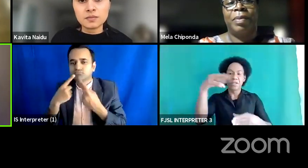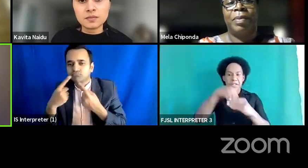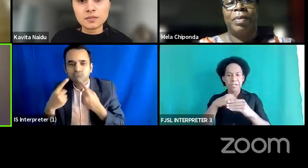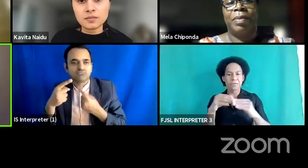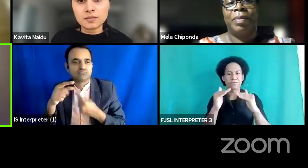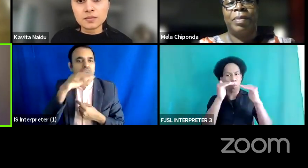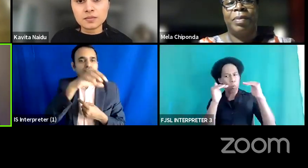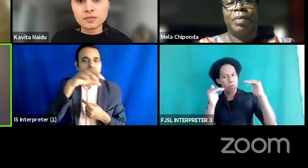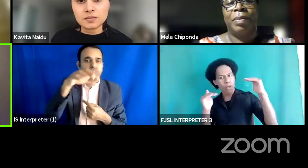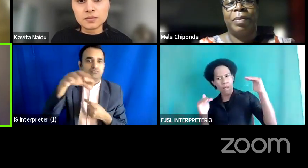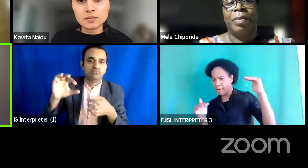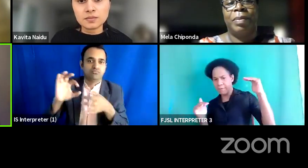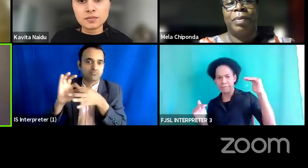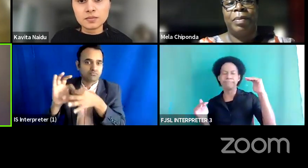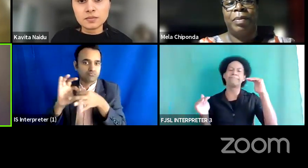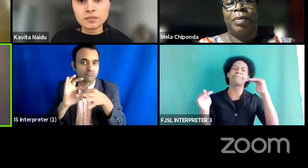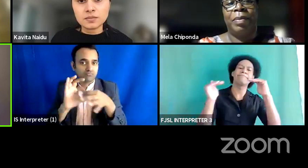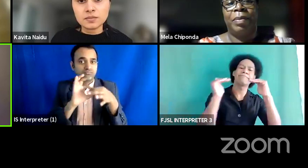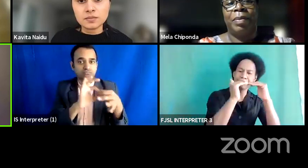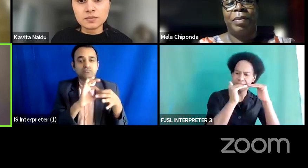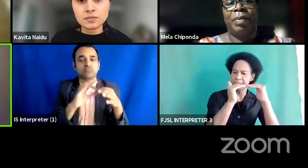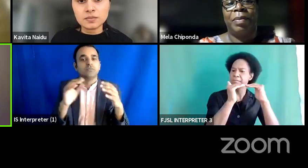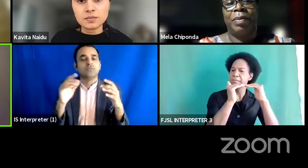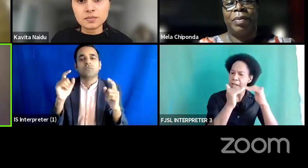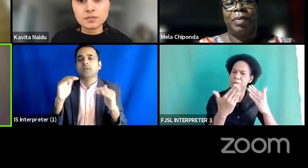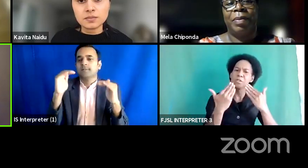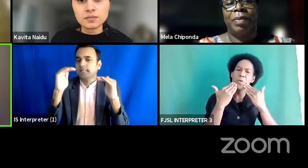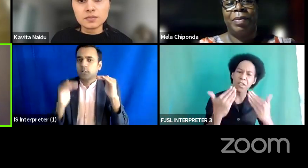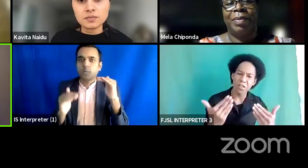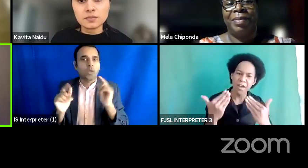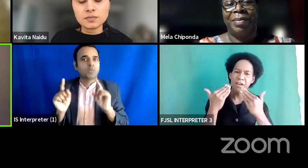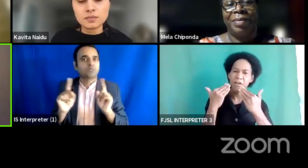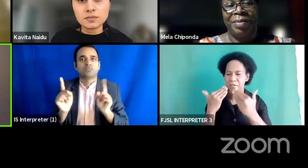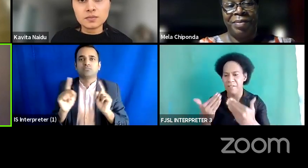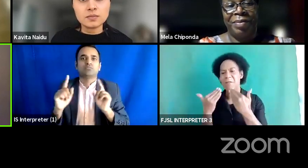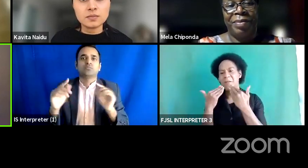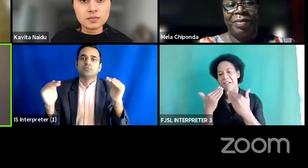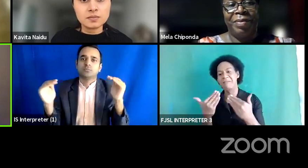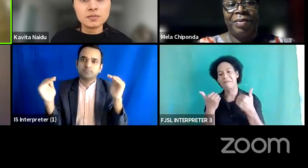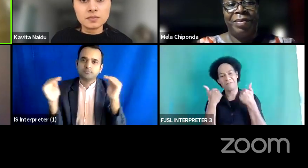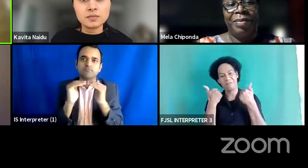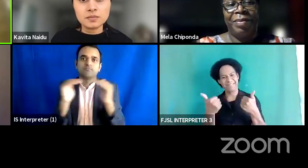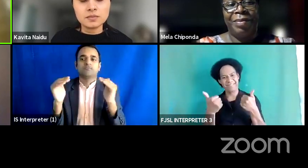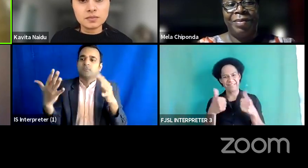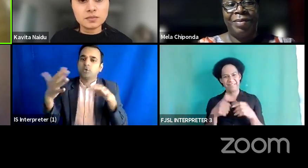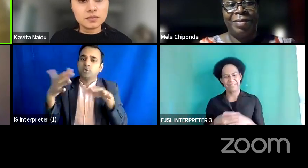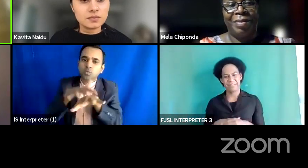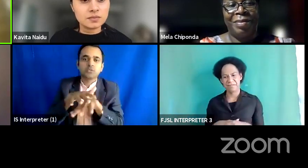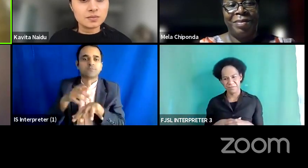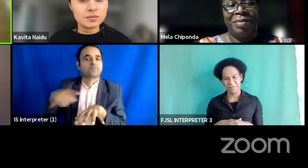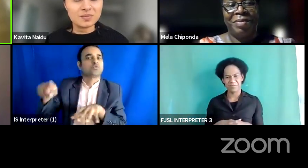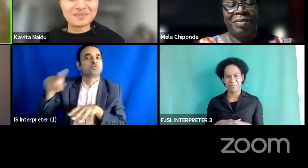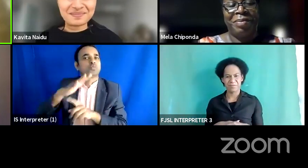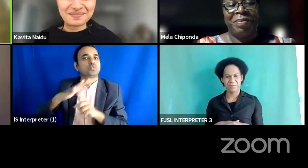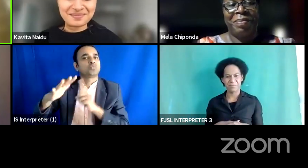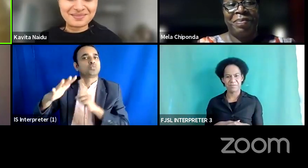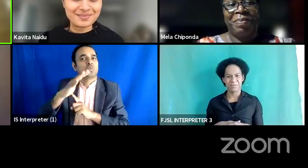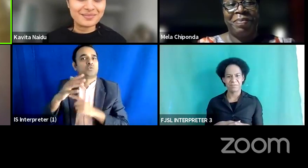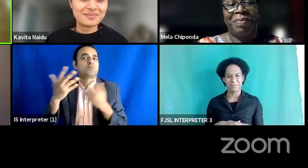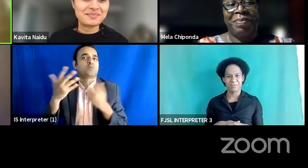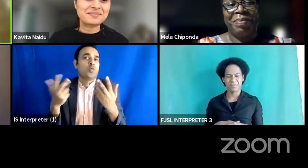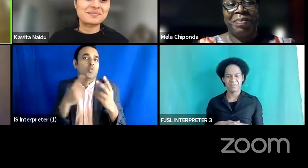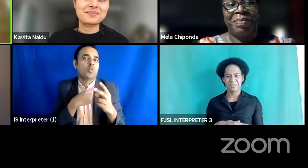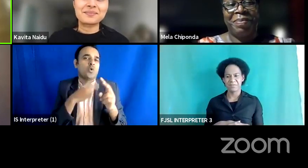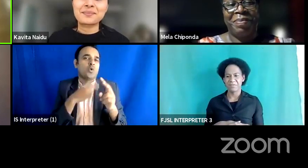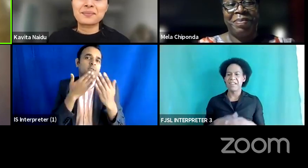and looking forward to hearing my co-panelists' interventions as well. Thank you so much. I think we might still have